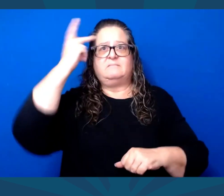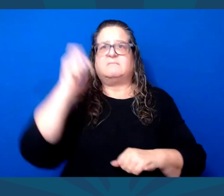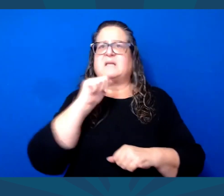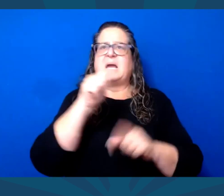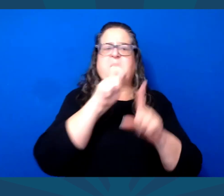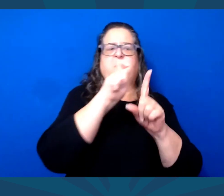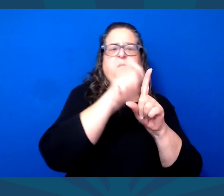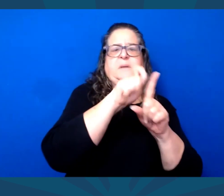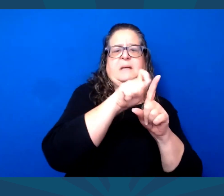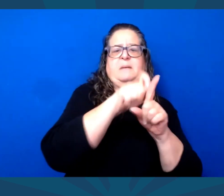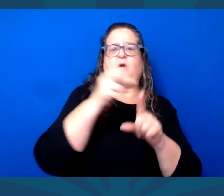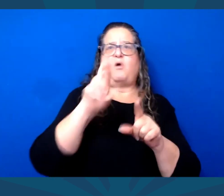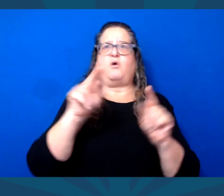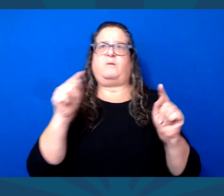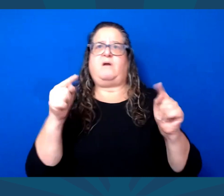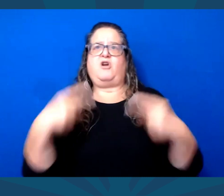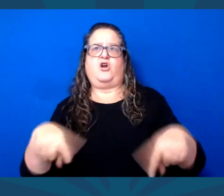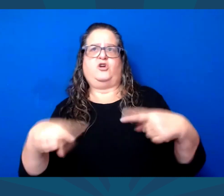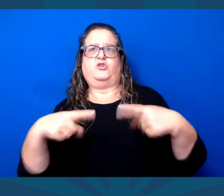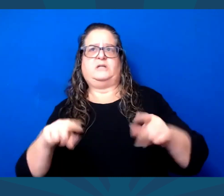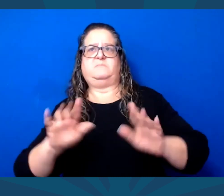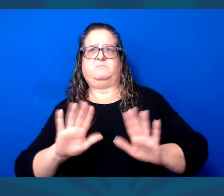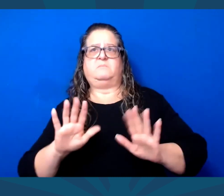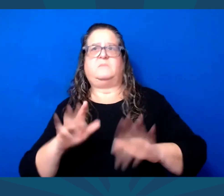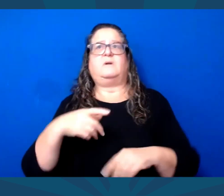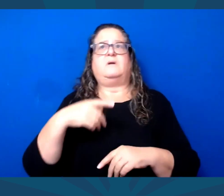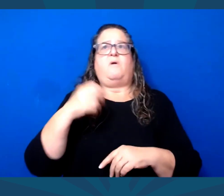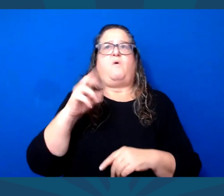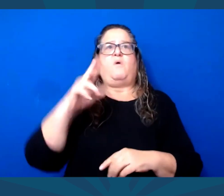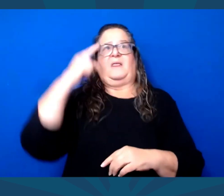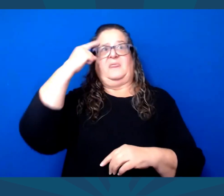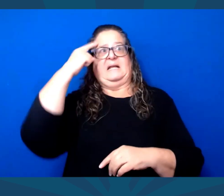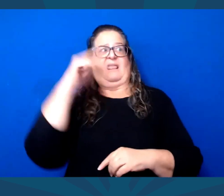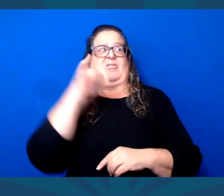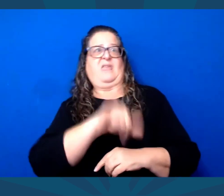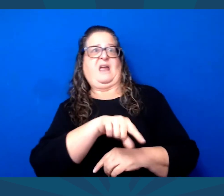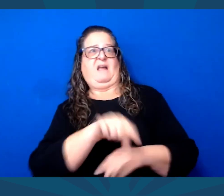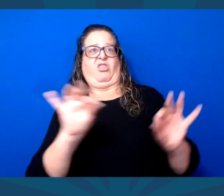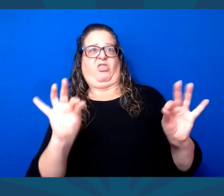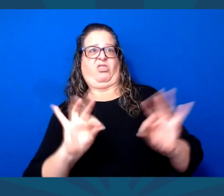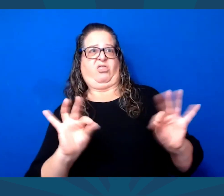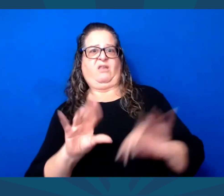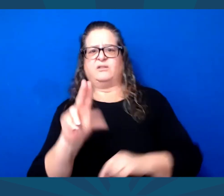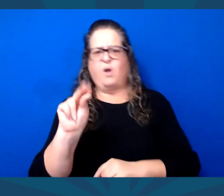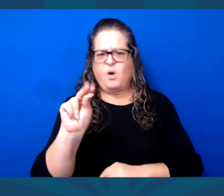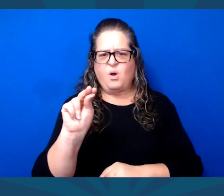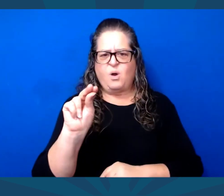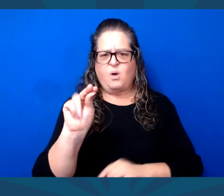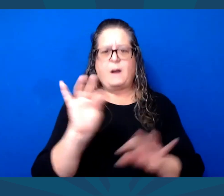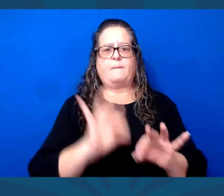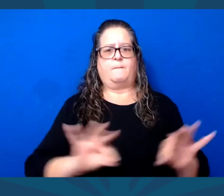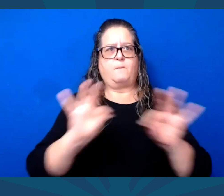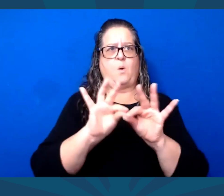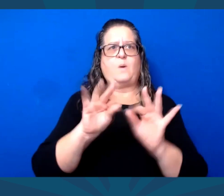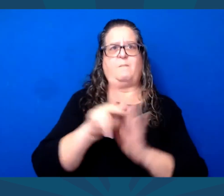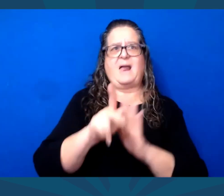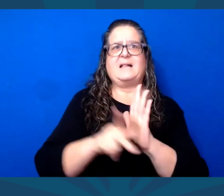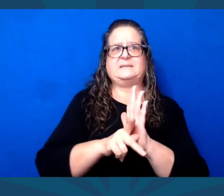policies to help our businesses and drive our economy forward. Policies to achieve